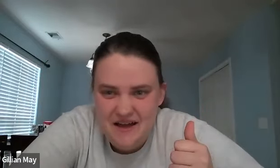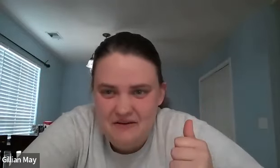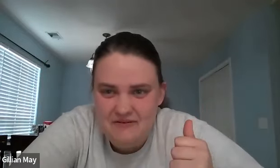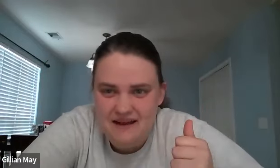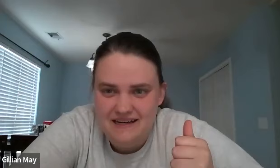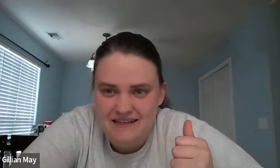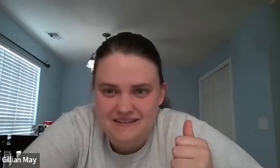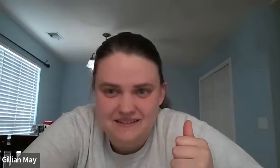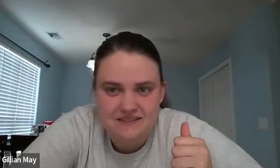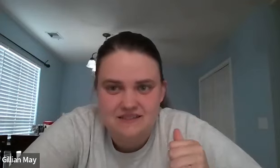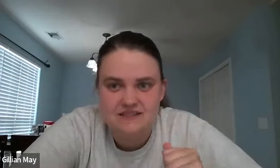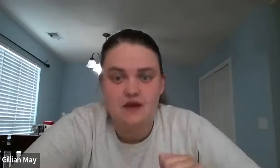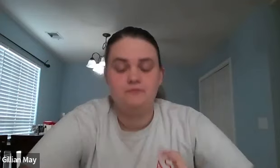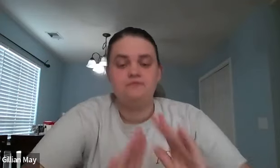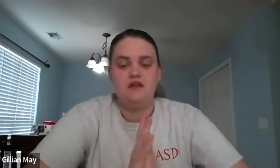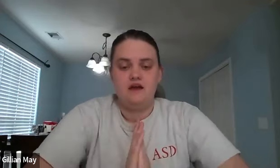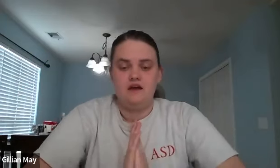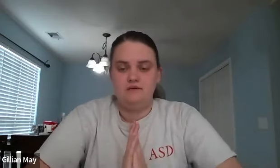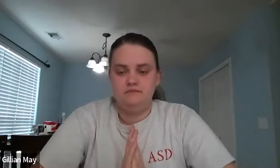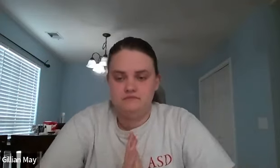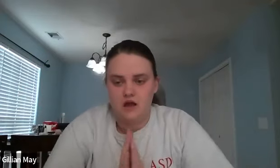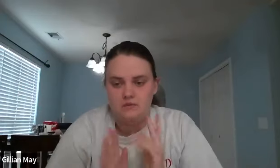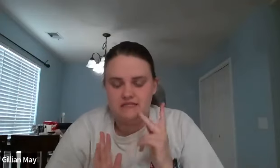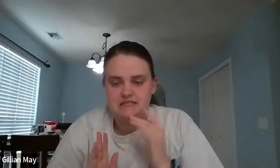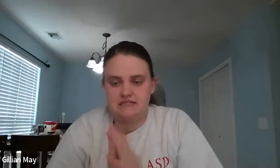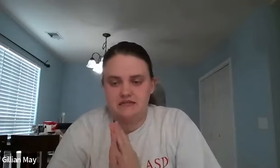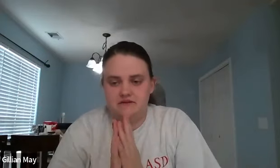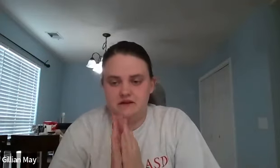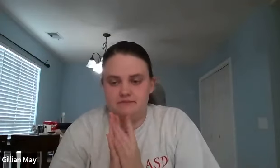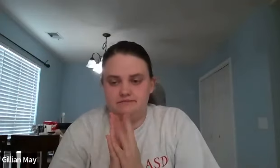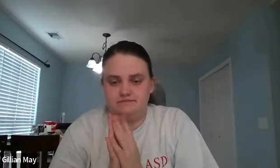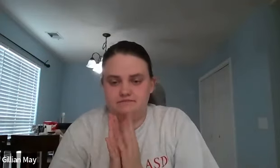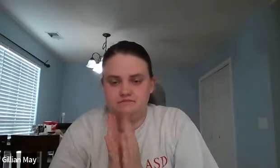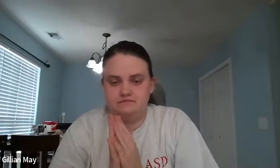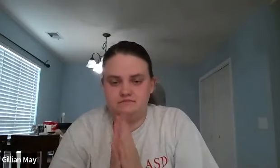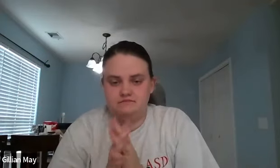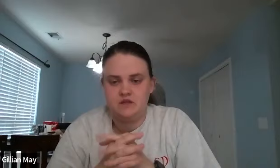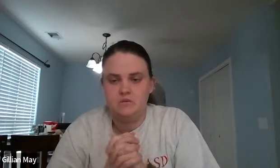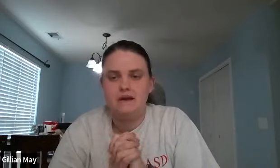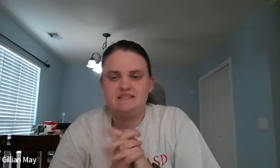All righty. So I'll wait to see if we'll wait